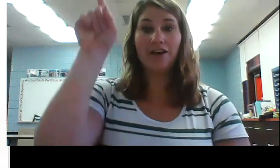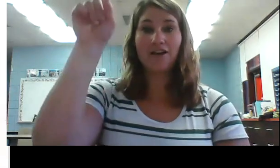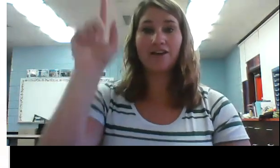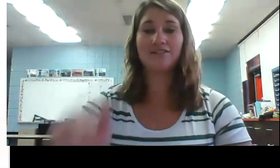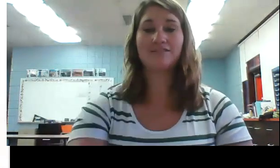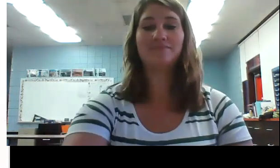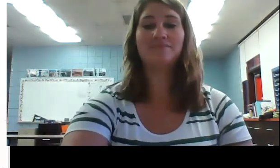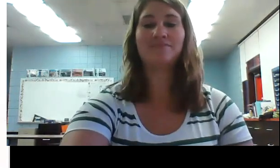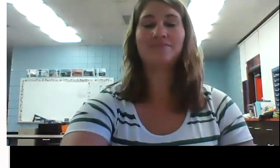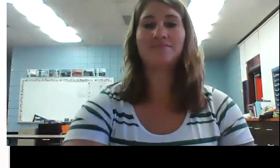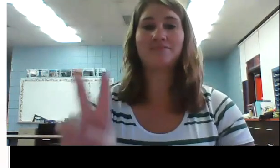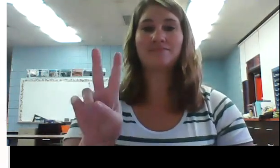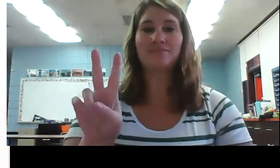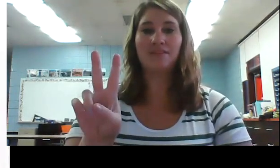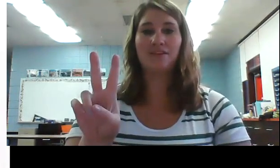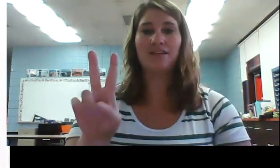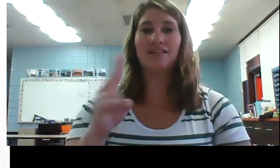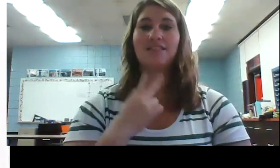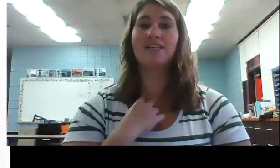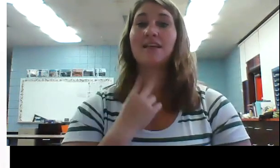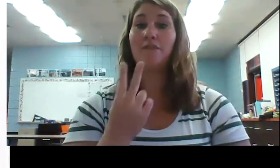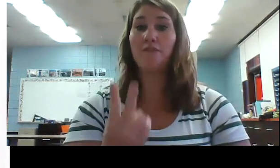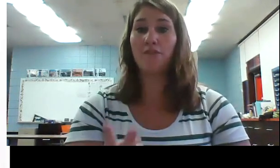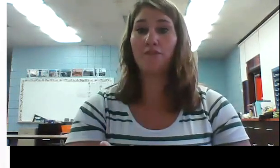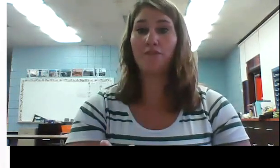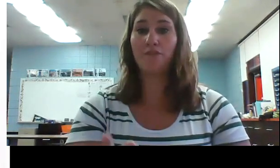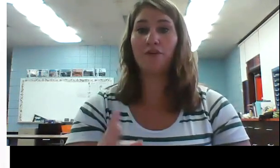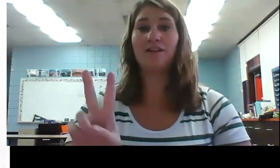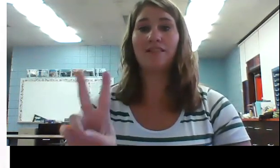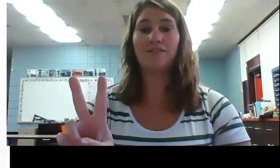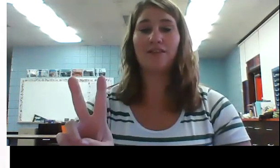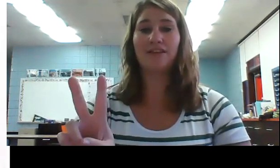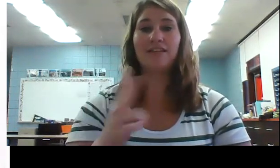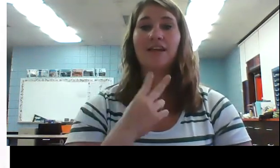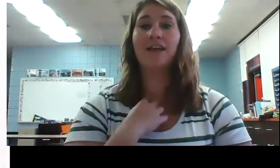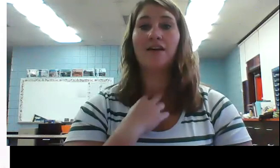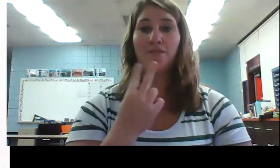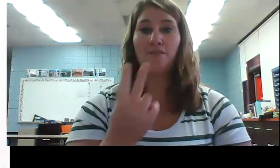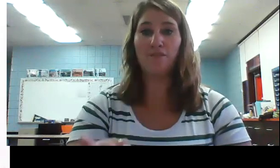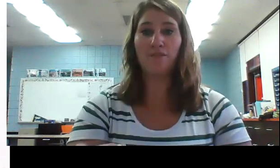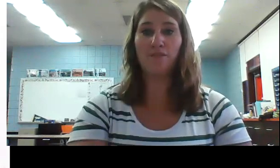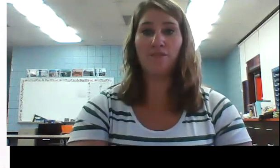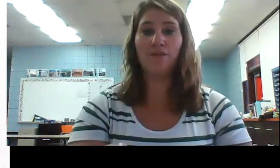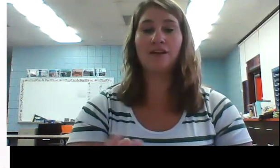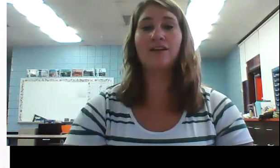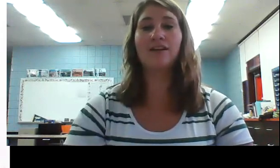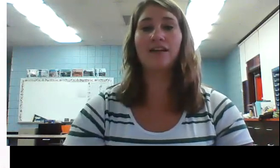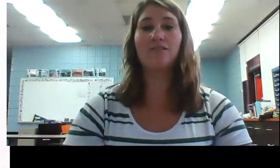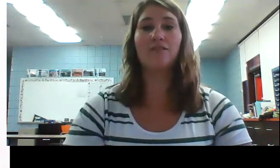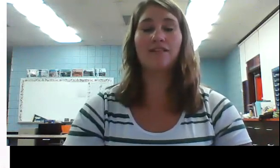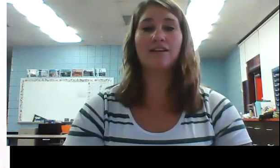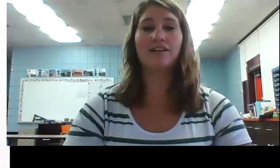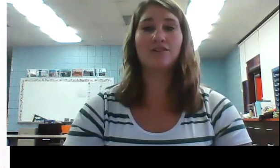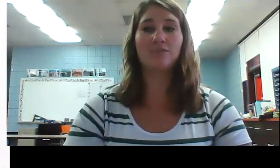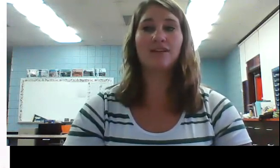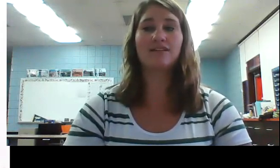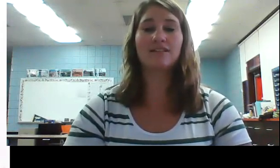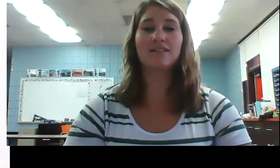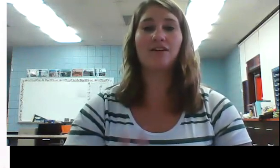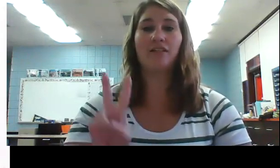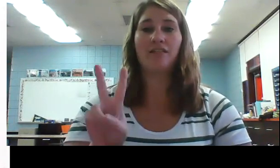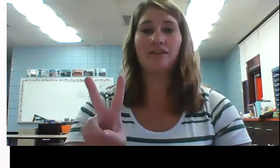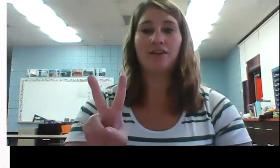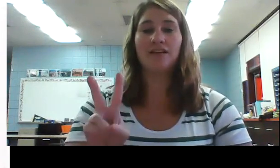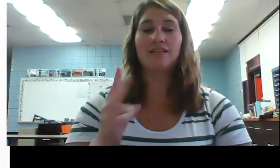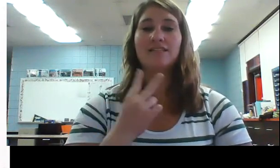says, the V says, the V says, every letter makes